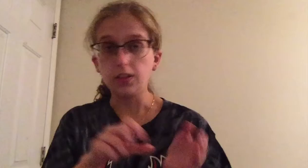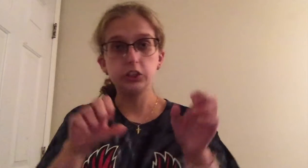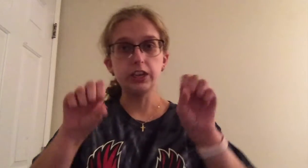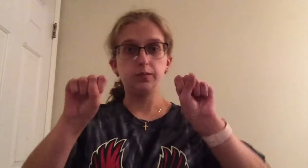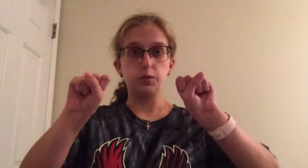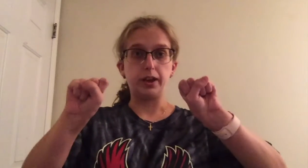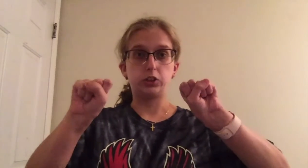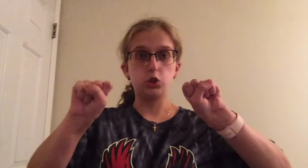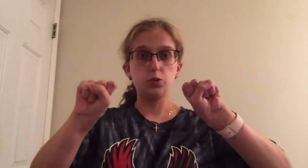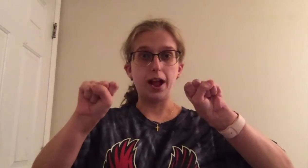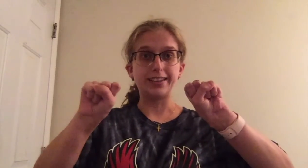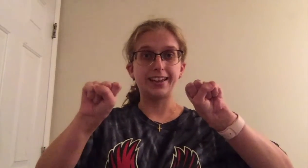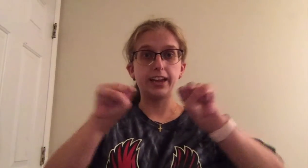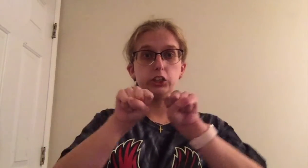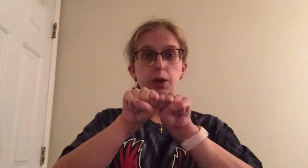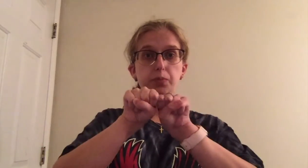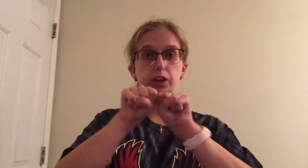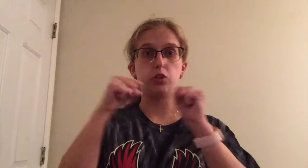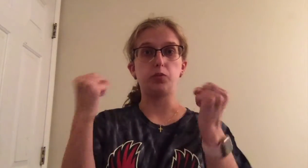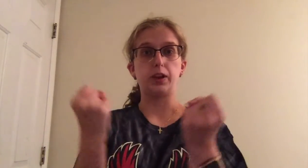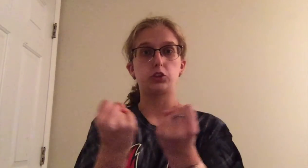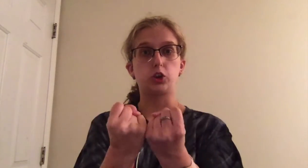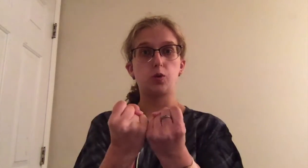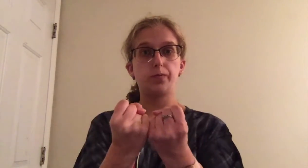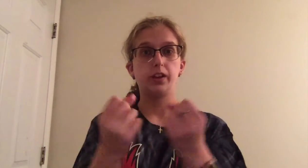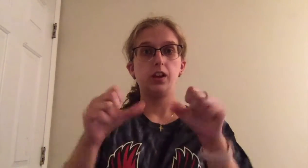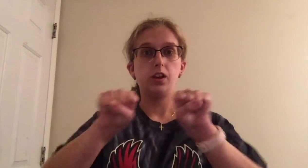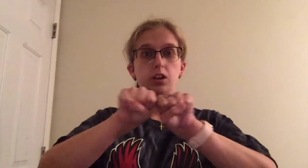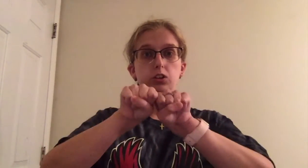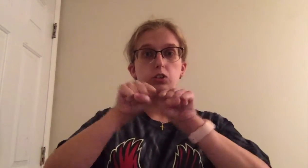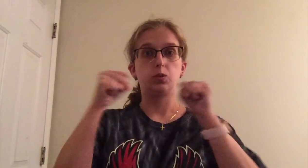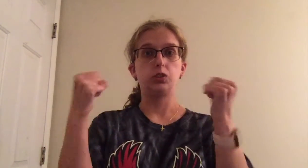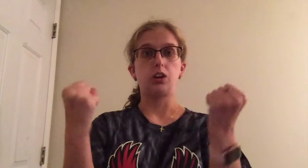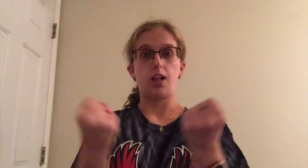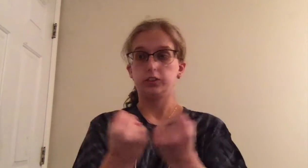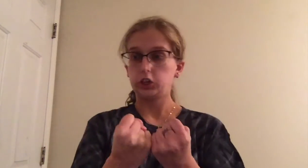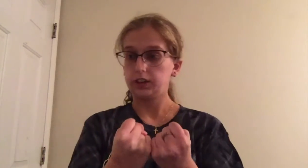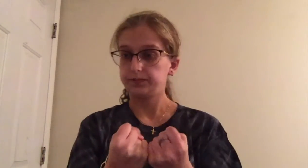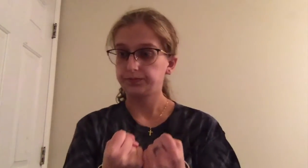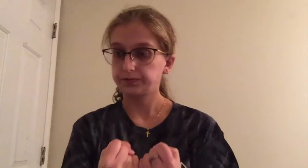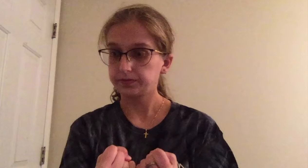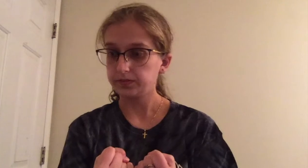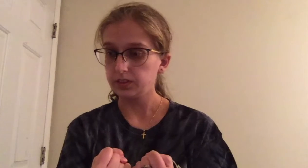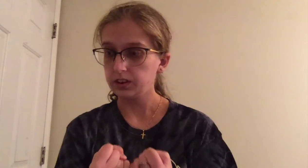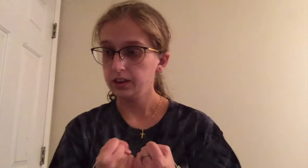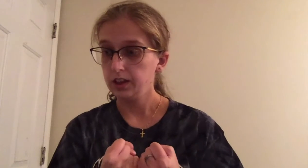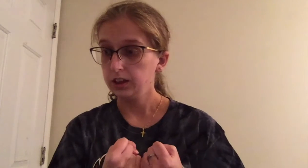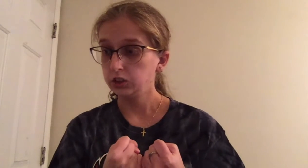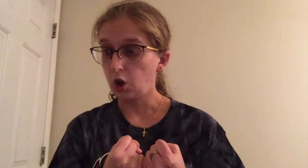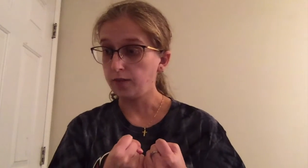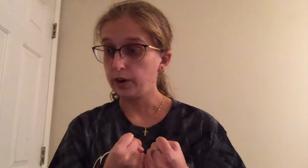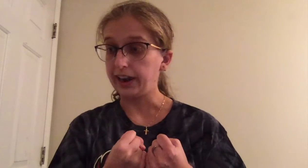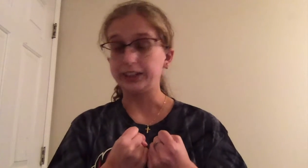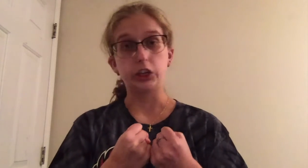Sociology, you make two S hand shapes and you just make a circle. Sociology. Software